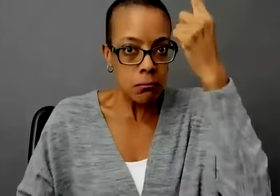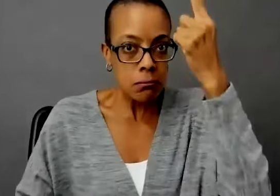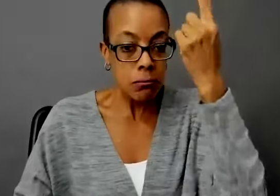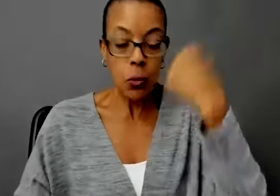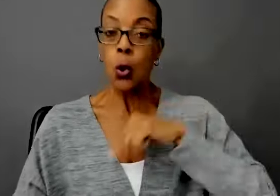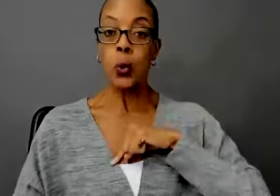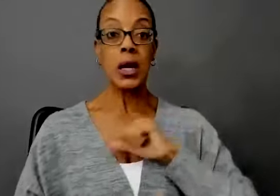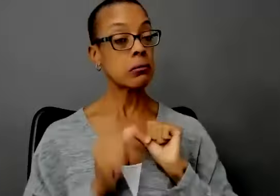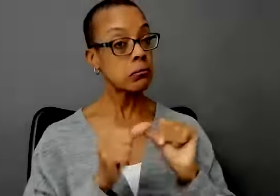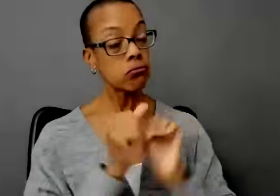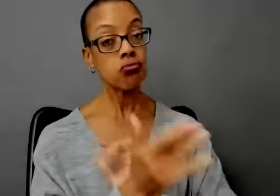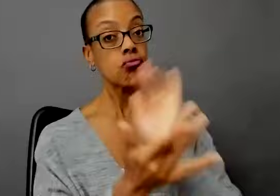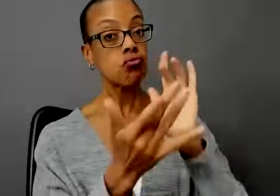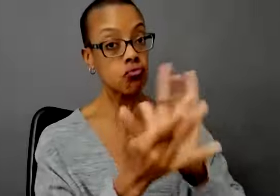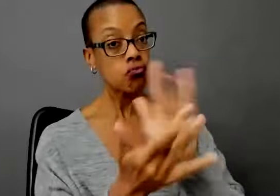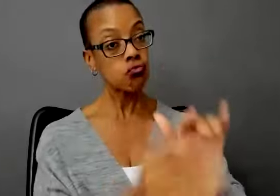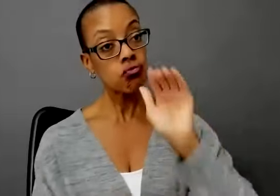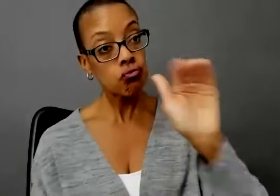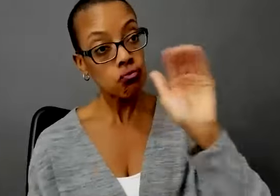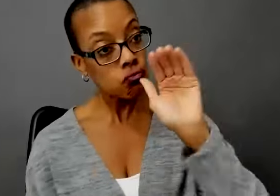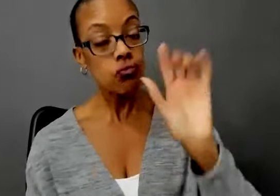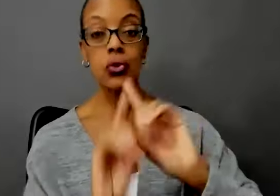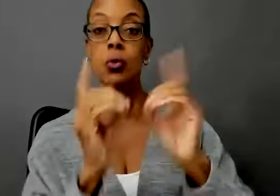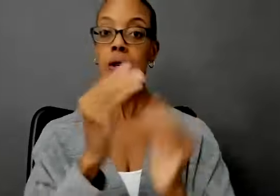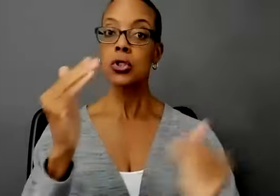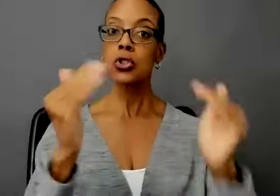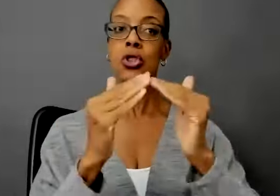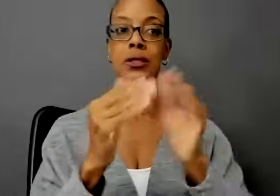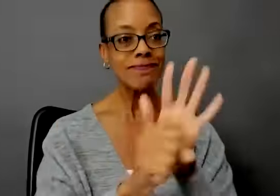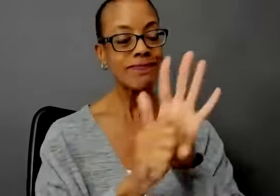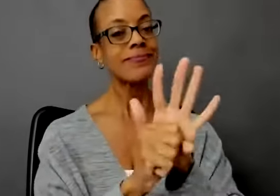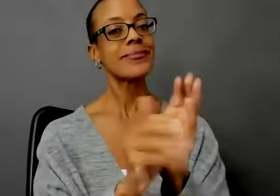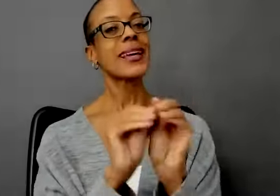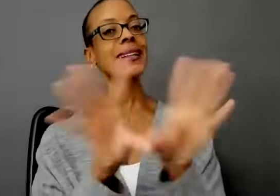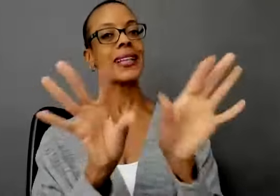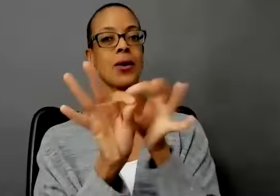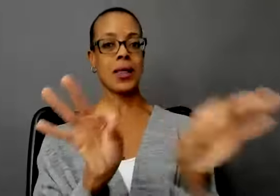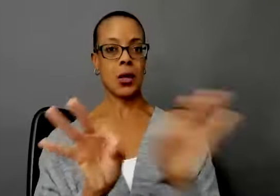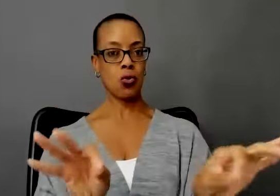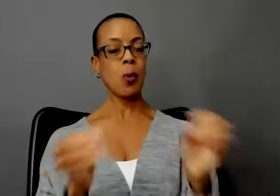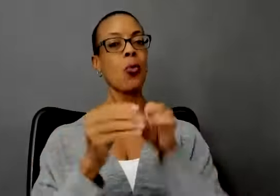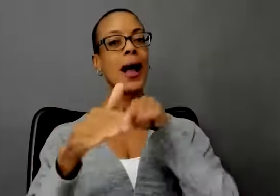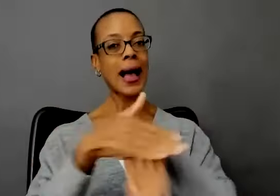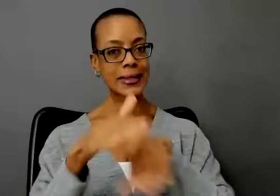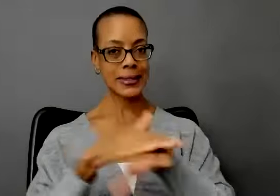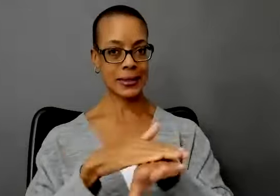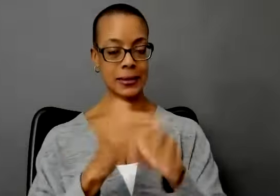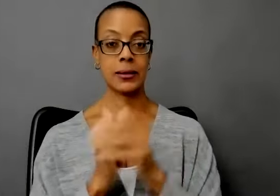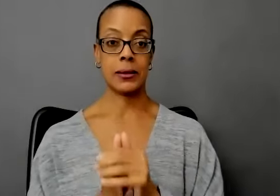the Department of Justice for advocating for clearer language and more accessible content. And sharing detailed information